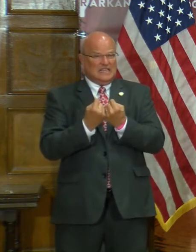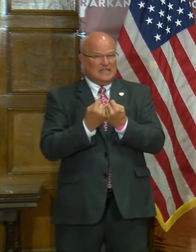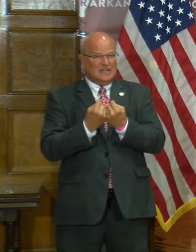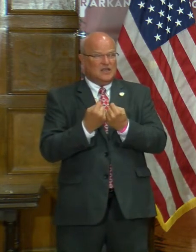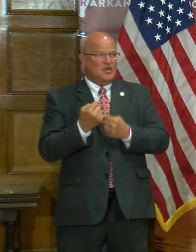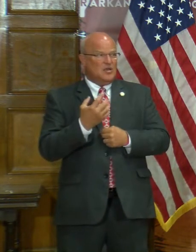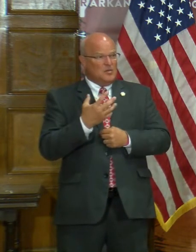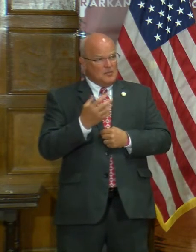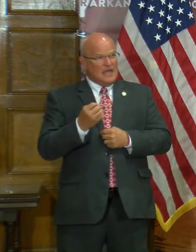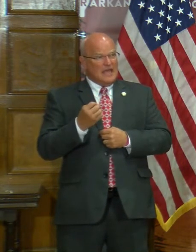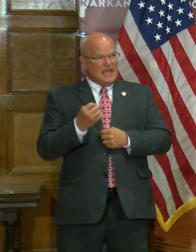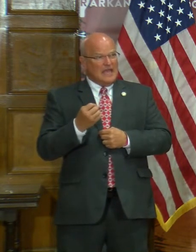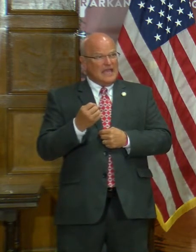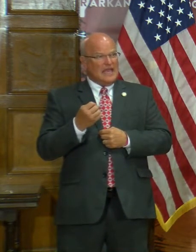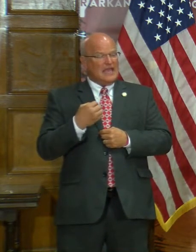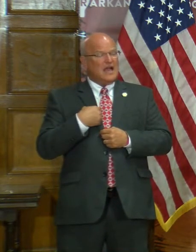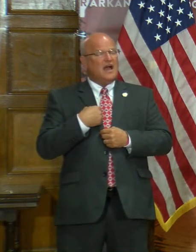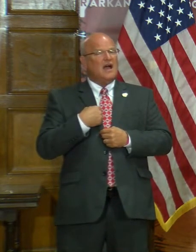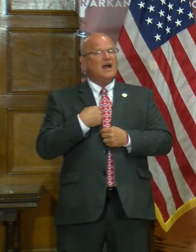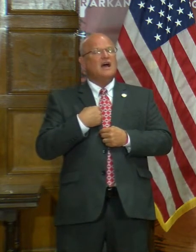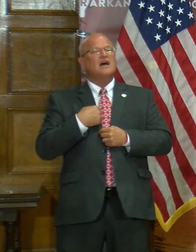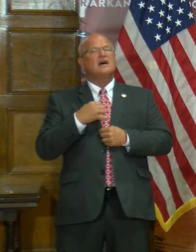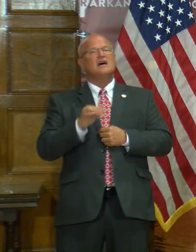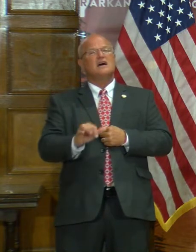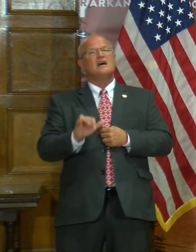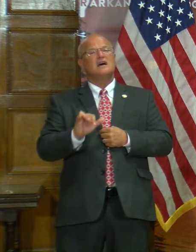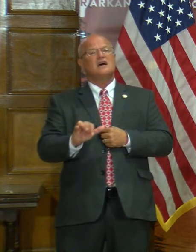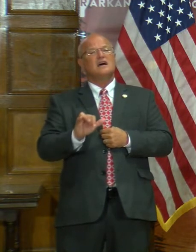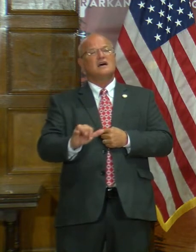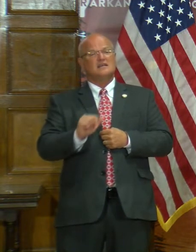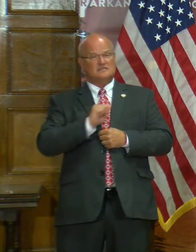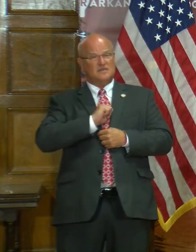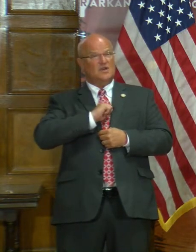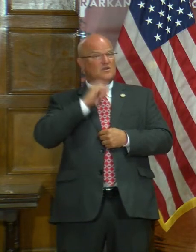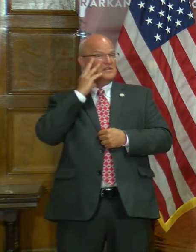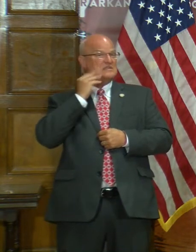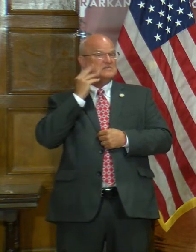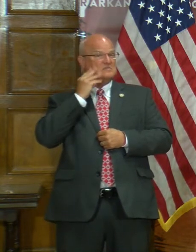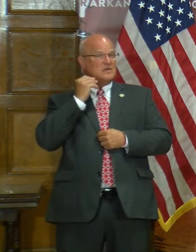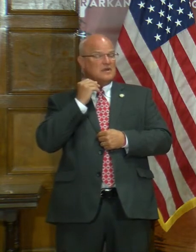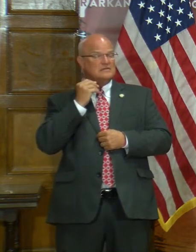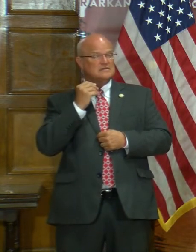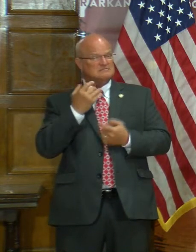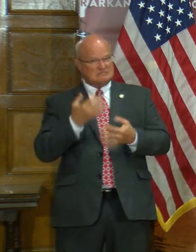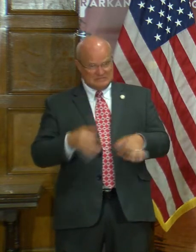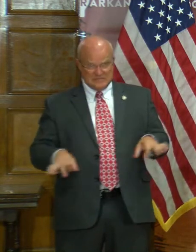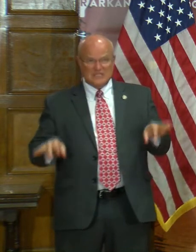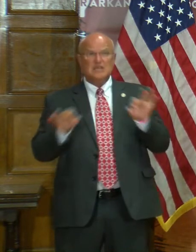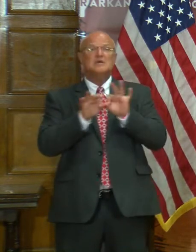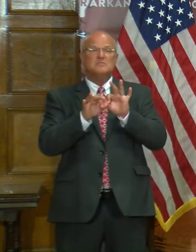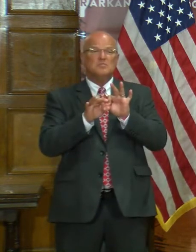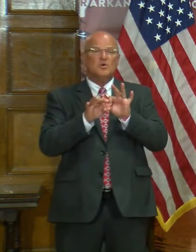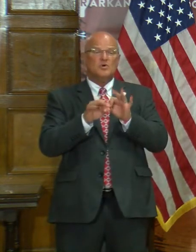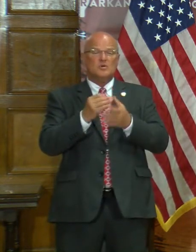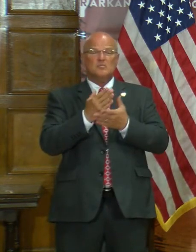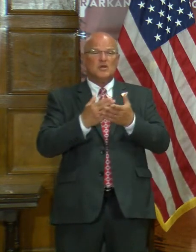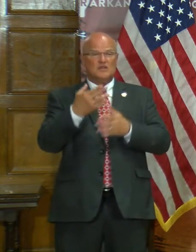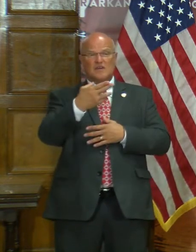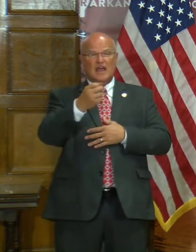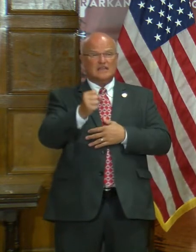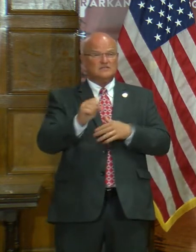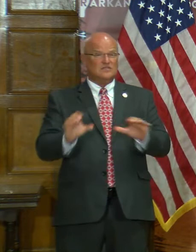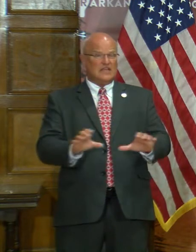And I just realized from my own experience, of course, how important it is as part of high